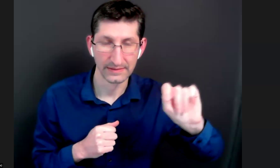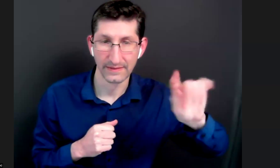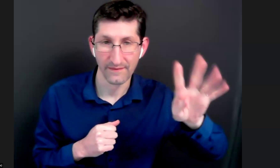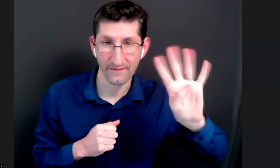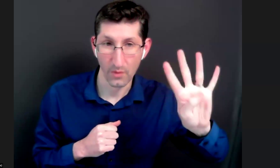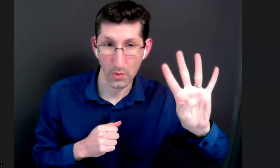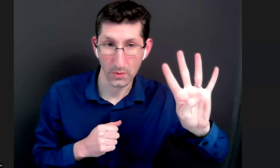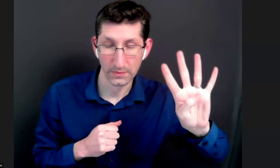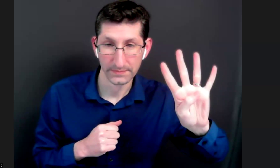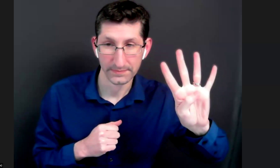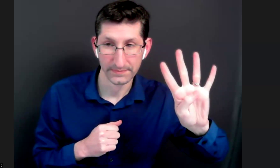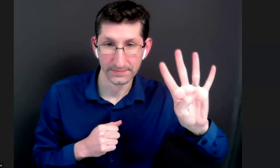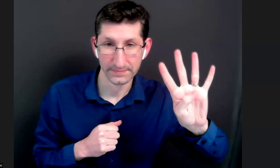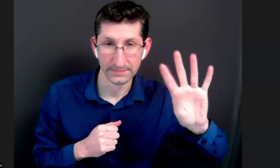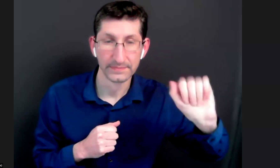.AT